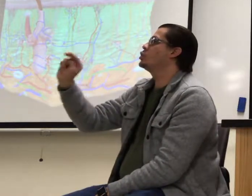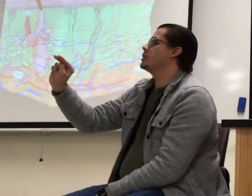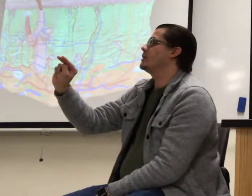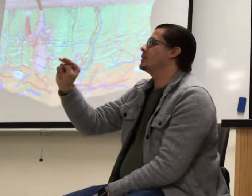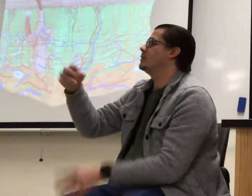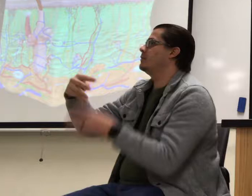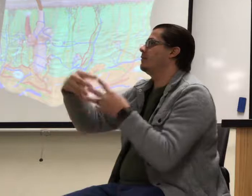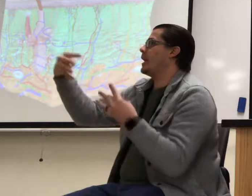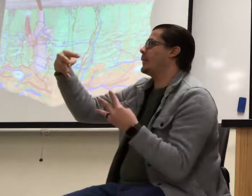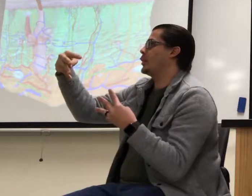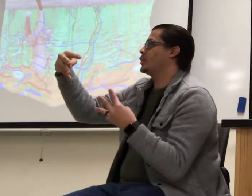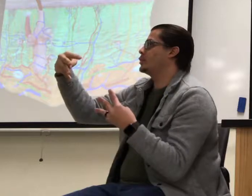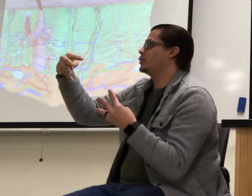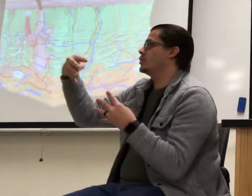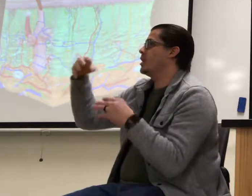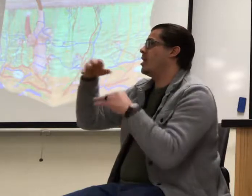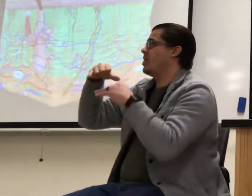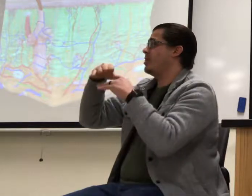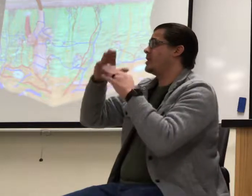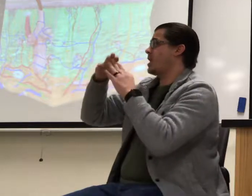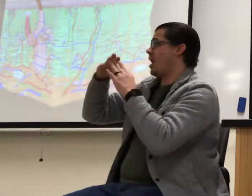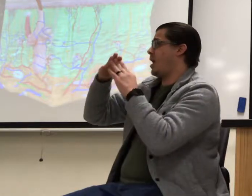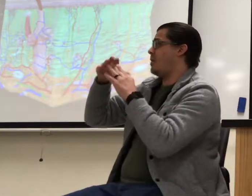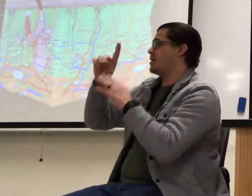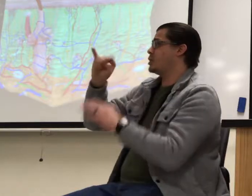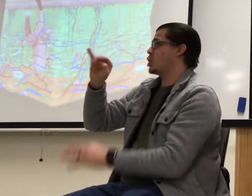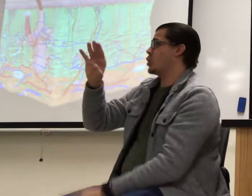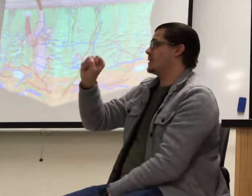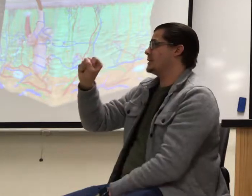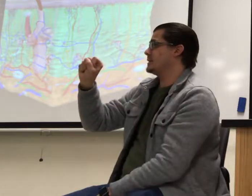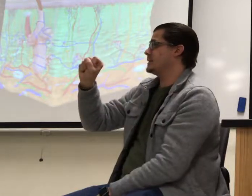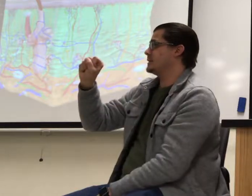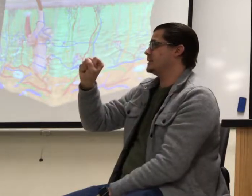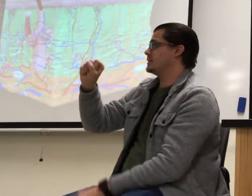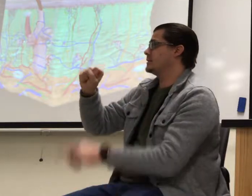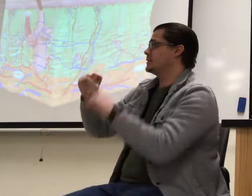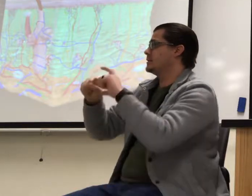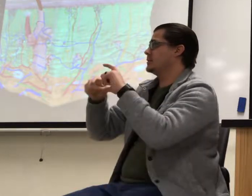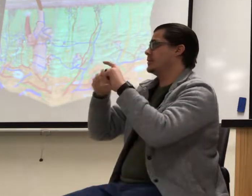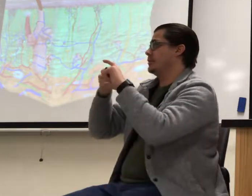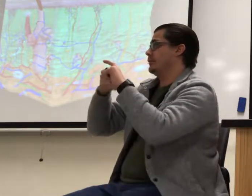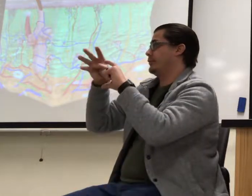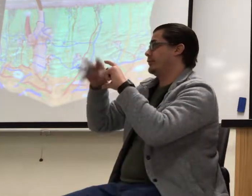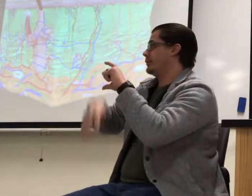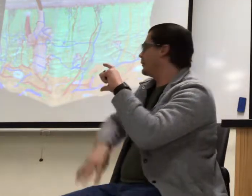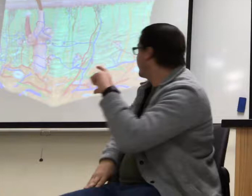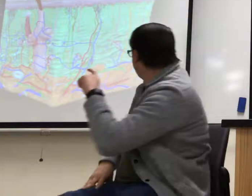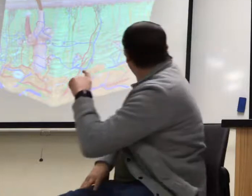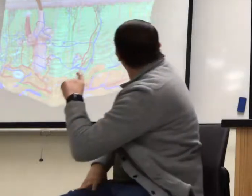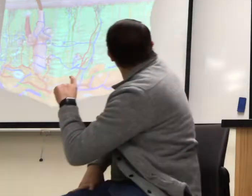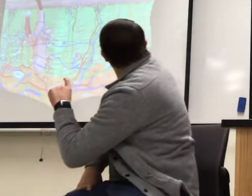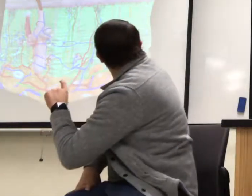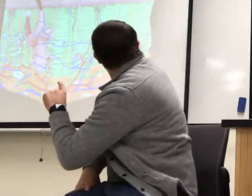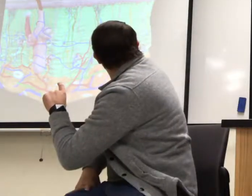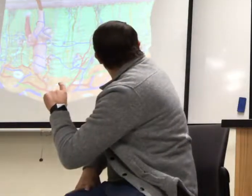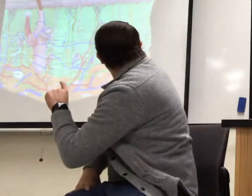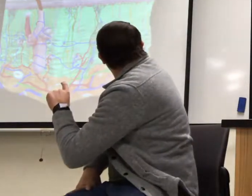The collagen fibers at the top of the dermis, which is pretty much from here to here.